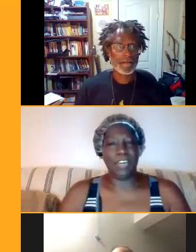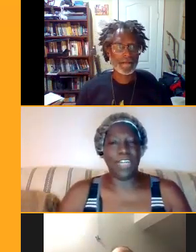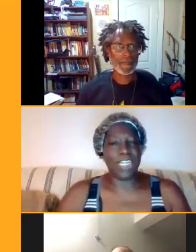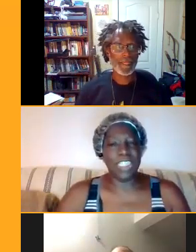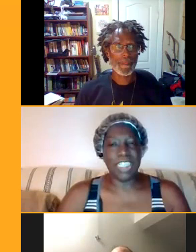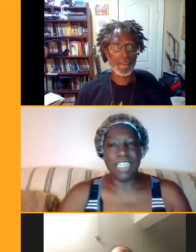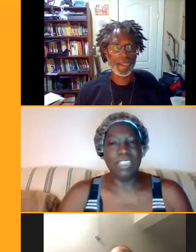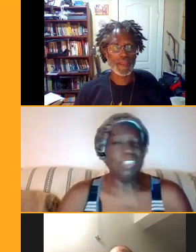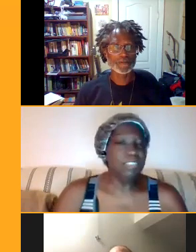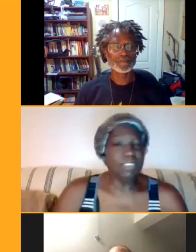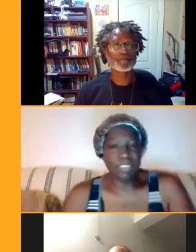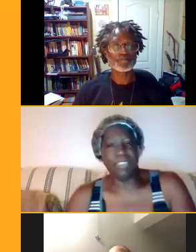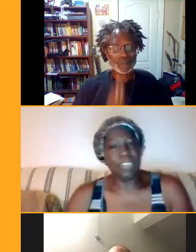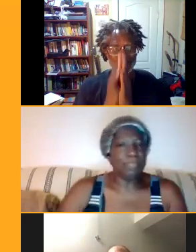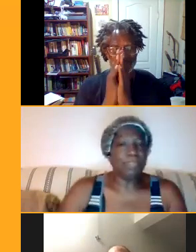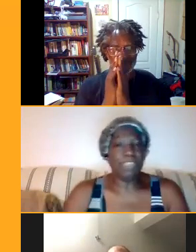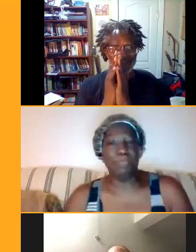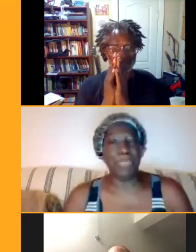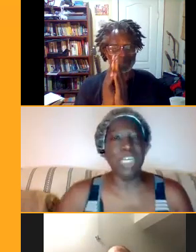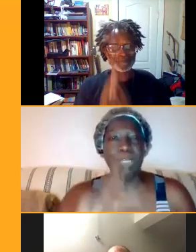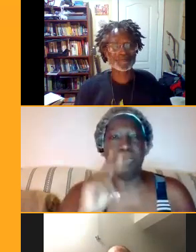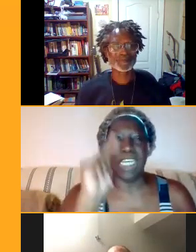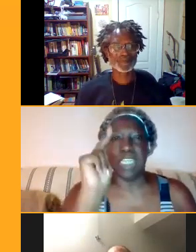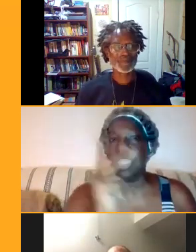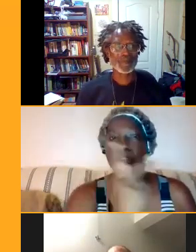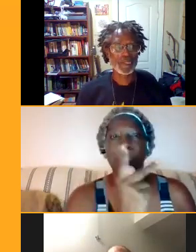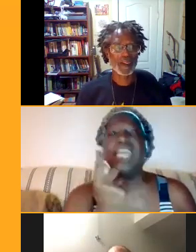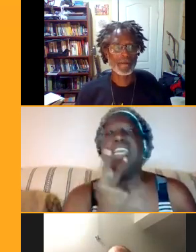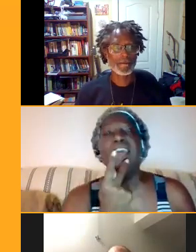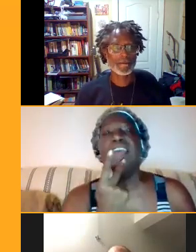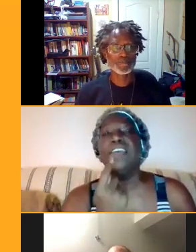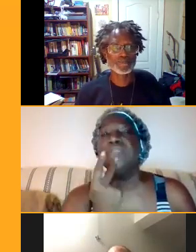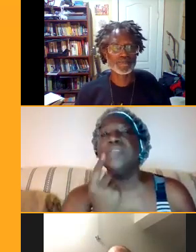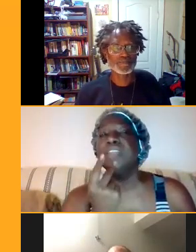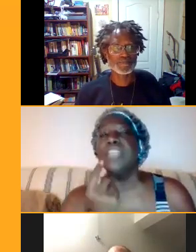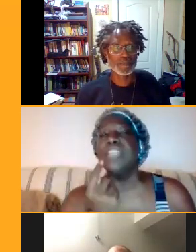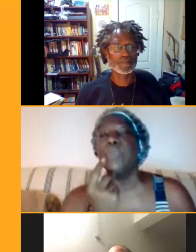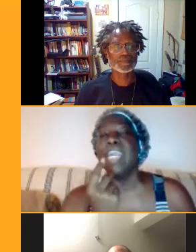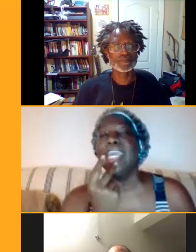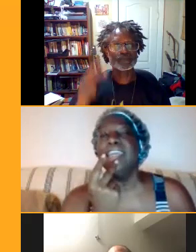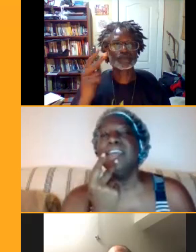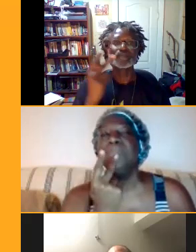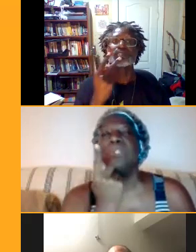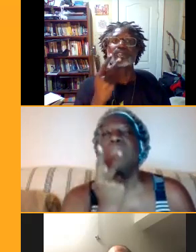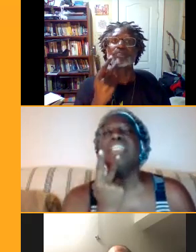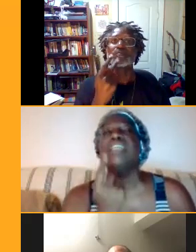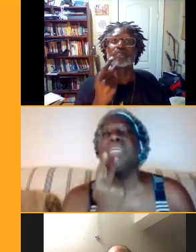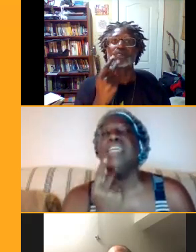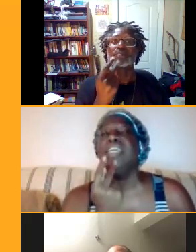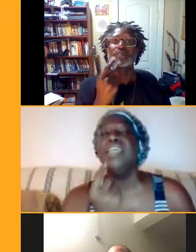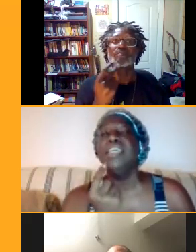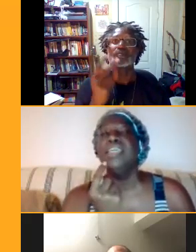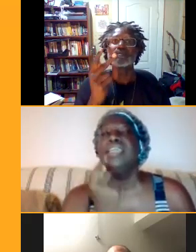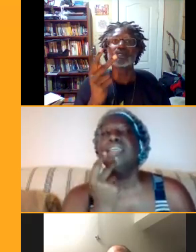And there are the colors, or some of them. Pink would be the letter P, and you like red, but with the letter